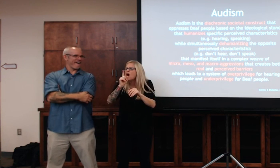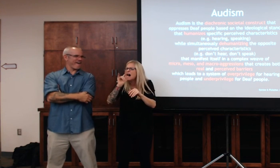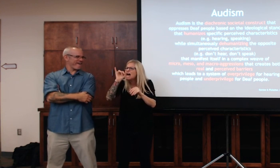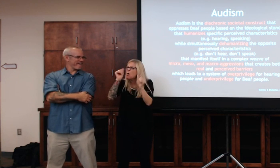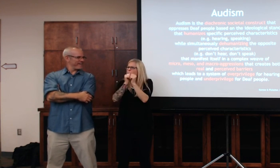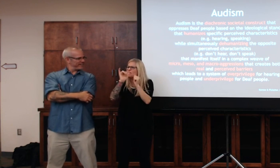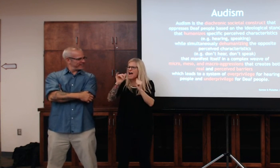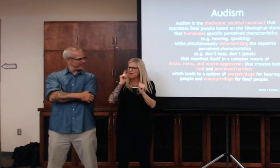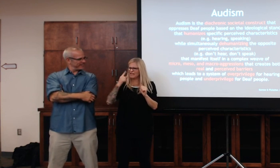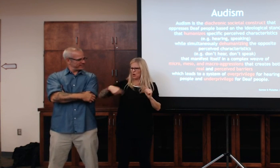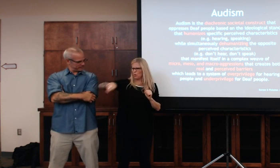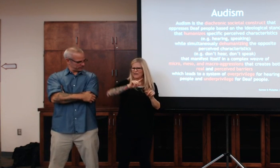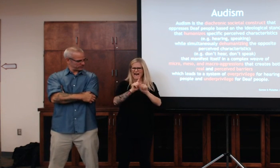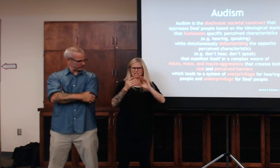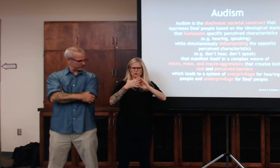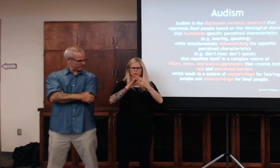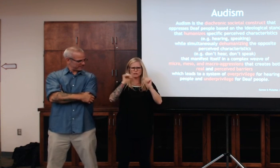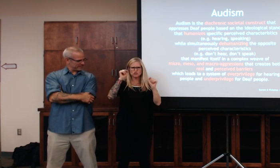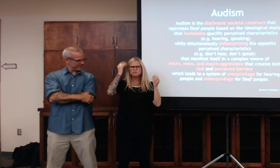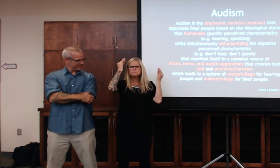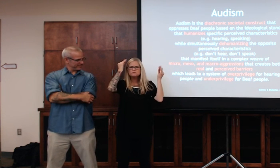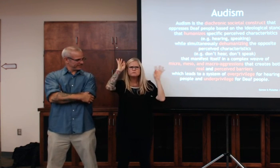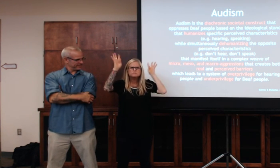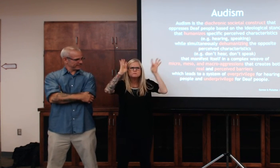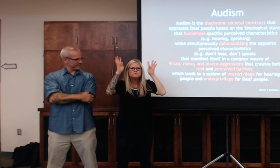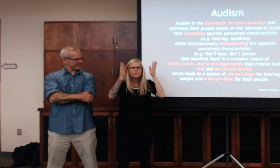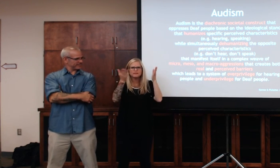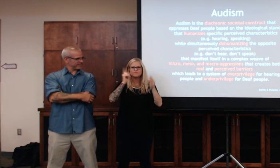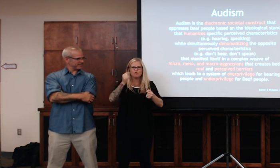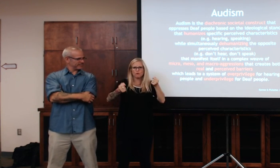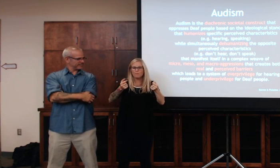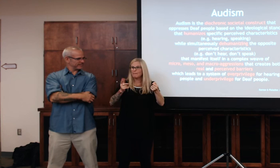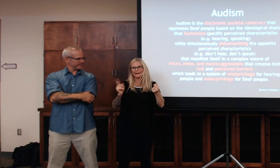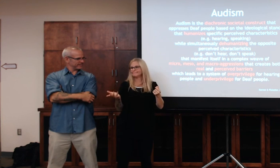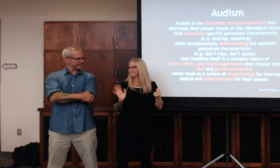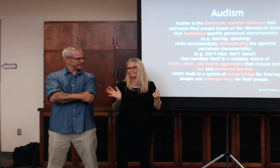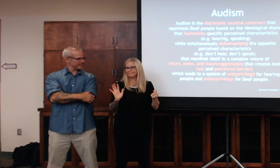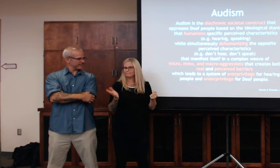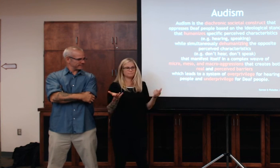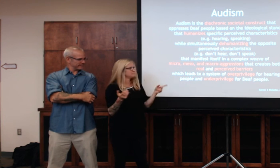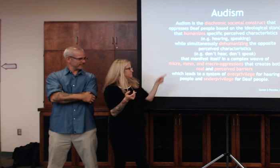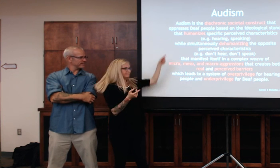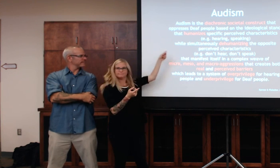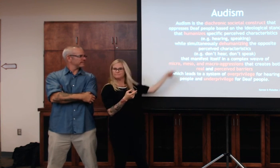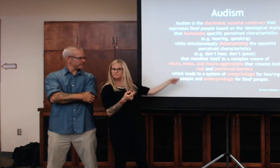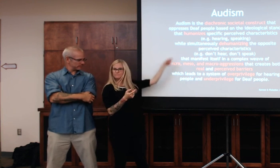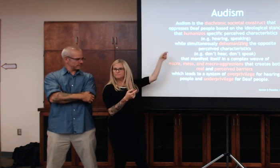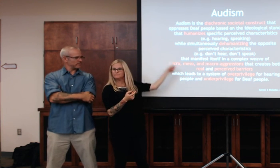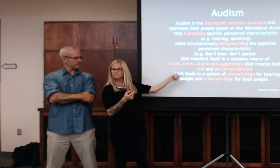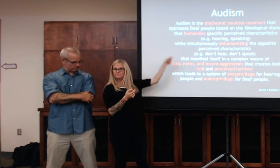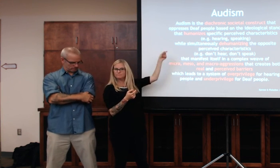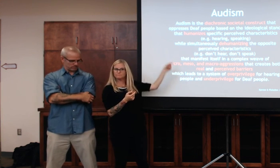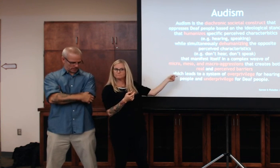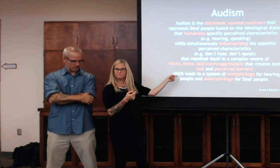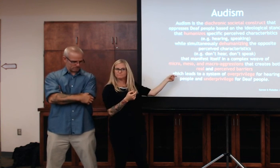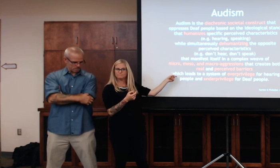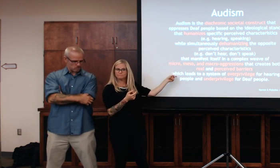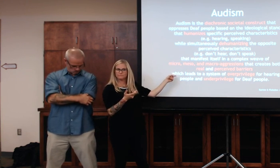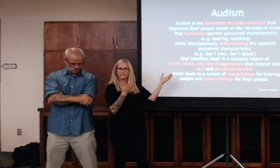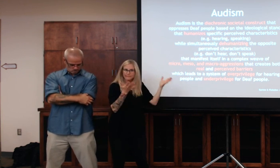So with that, I think we as a community can really be creative of what we can invent for our vehicles. But it's because of these things